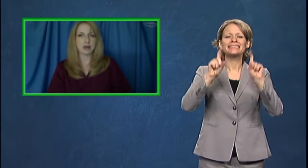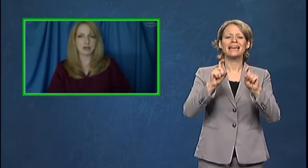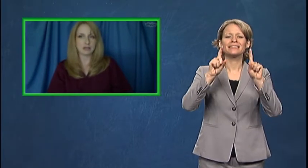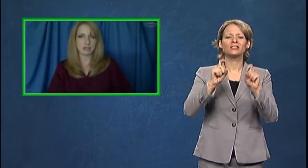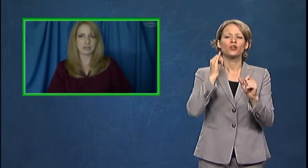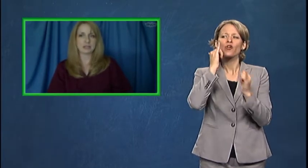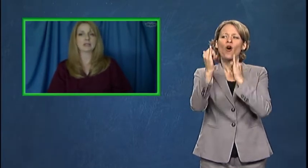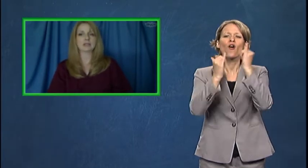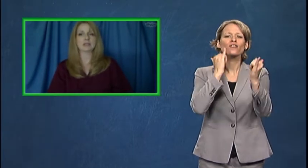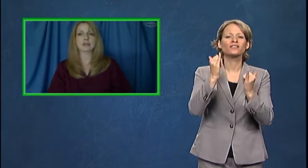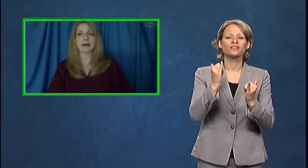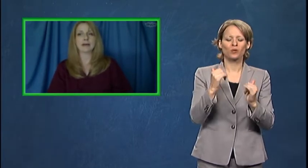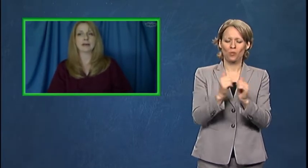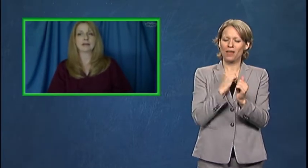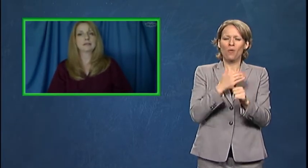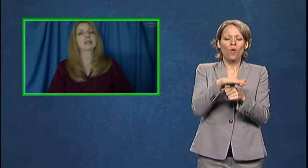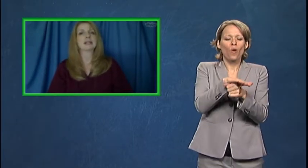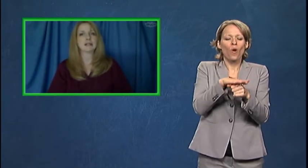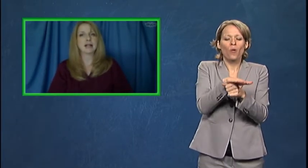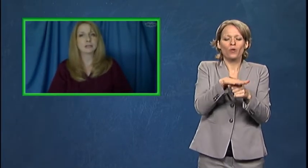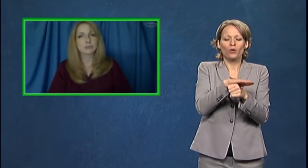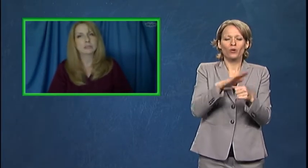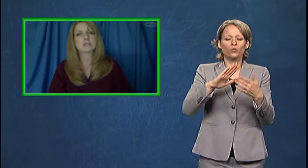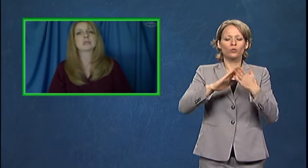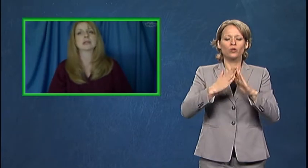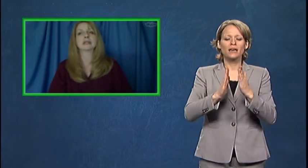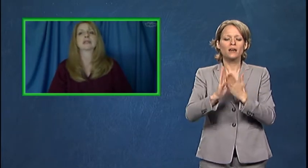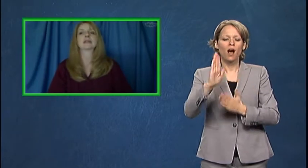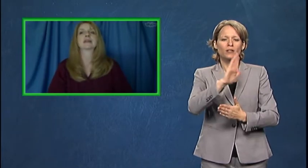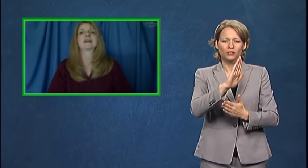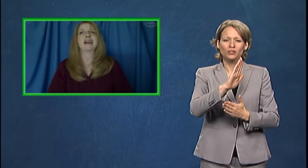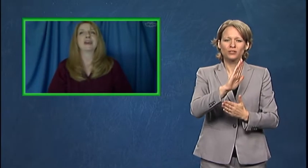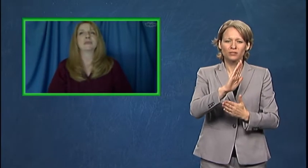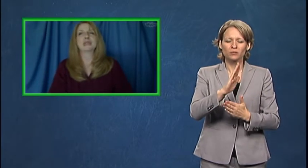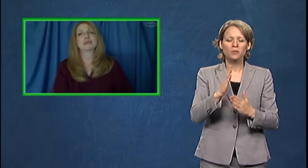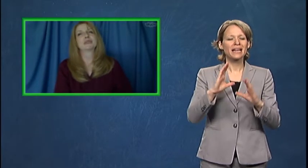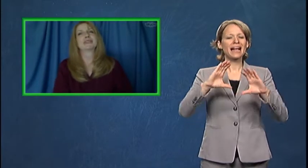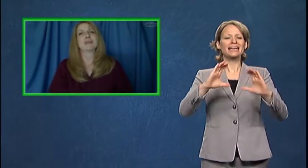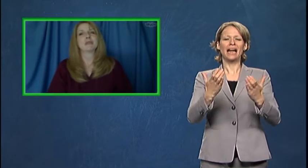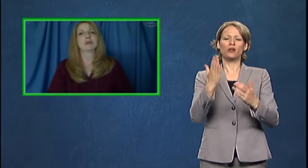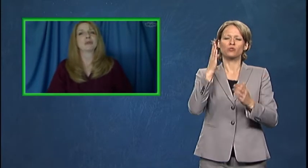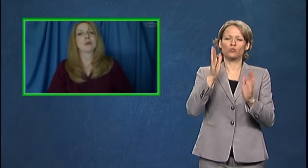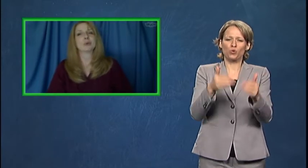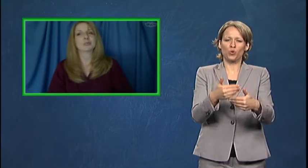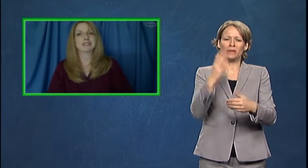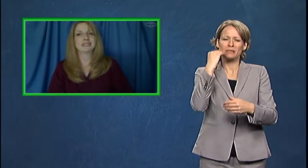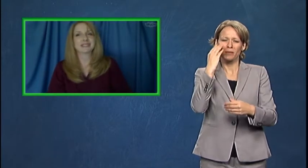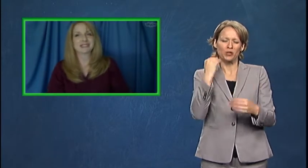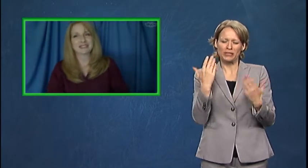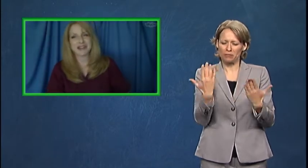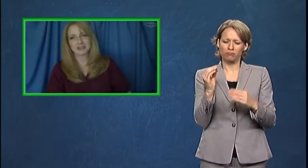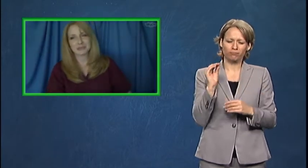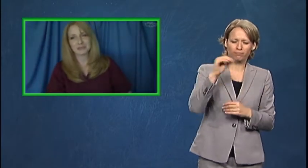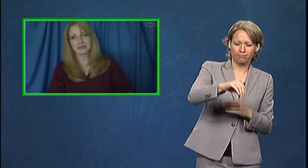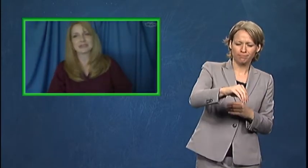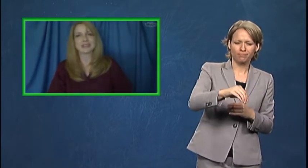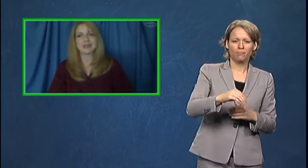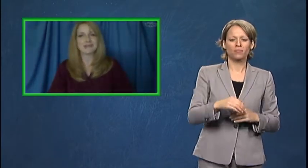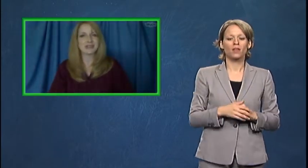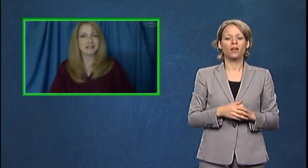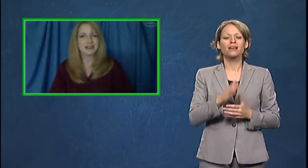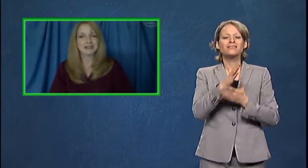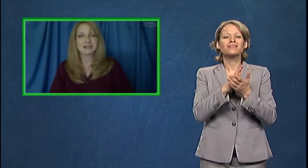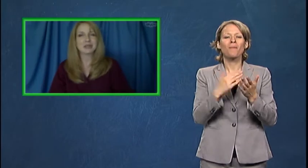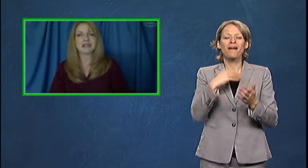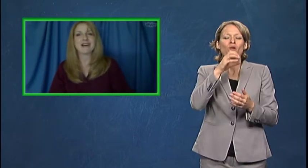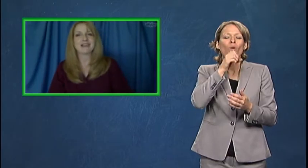community colleges in a simulated classroom experience. And we used some of those old distance classrooms that